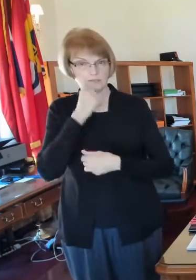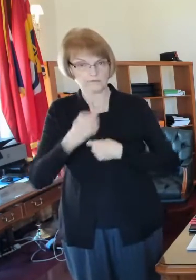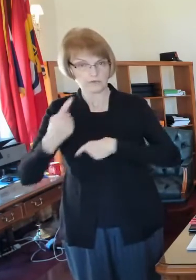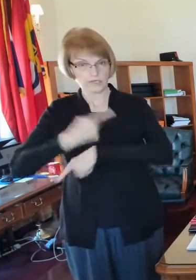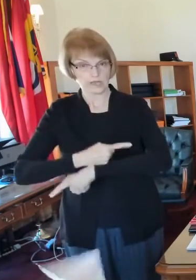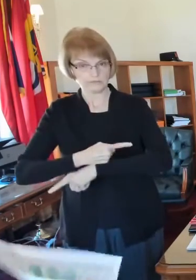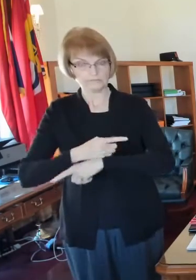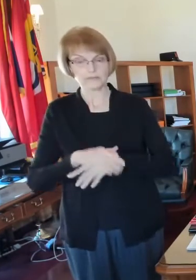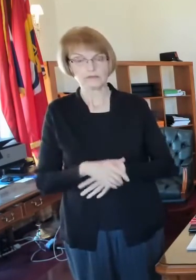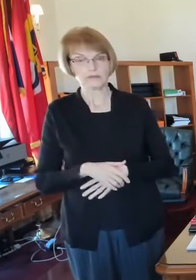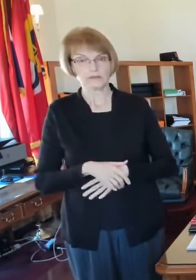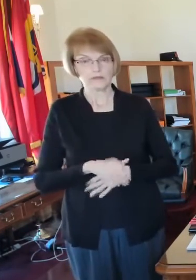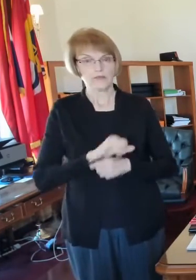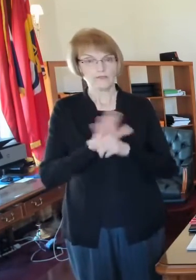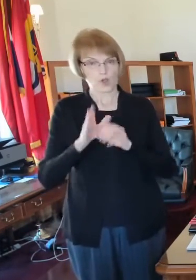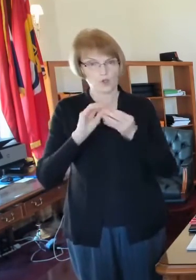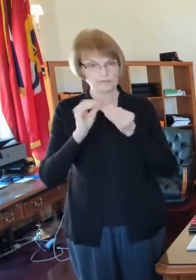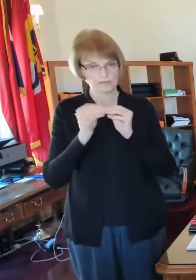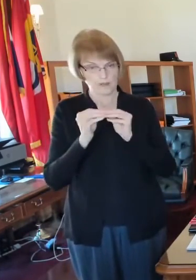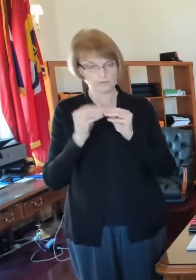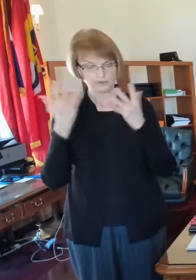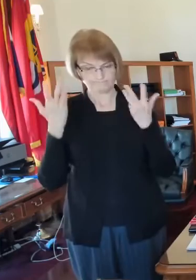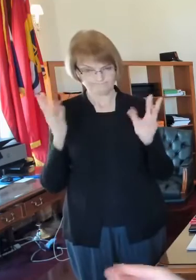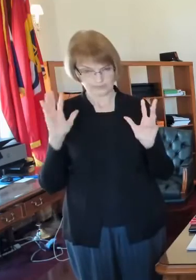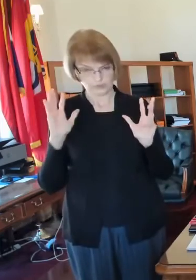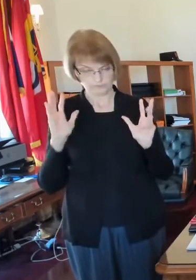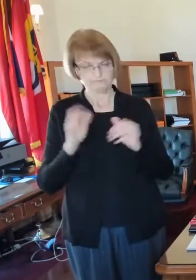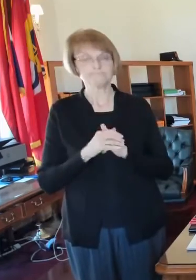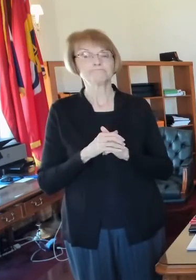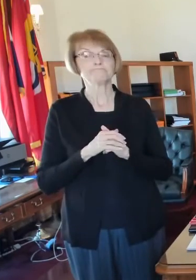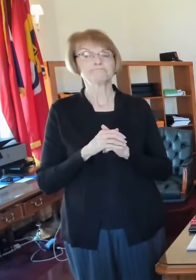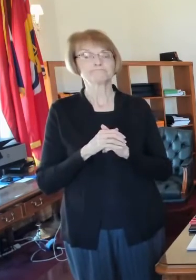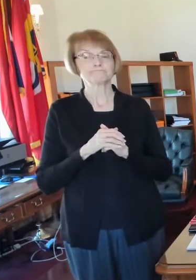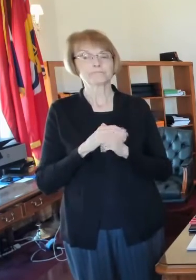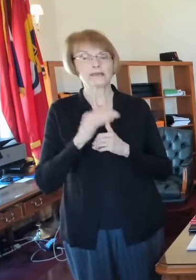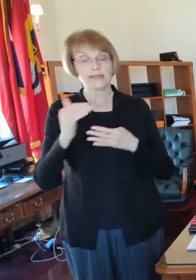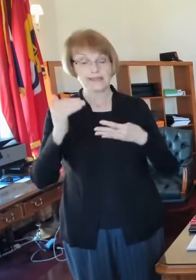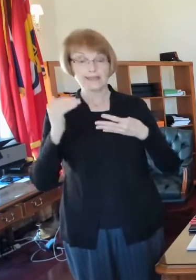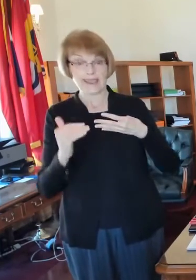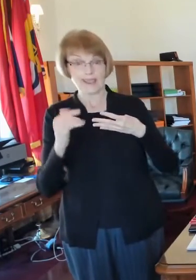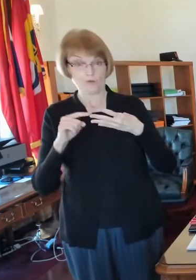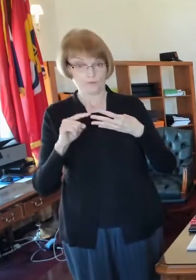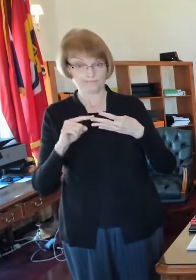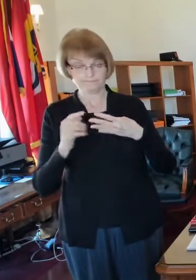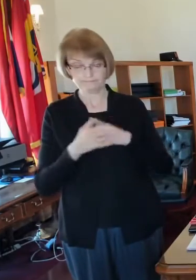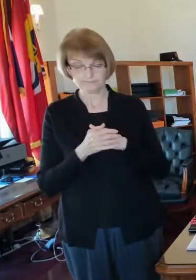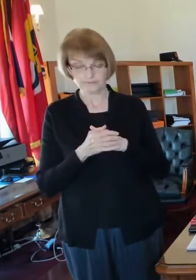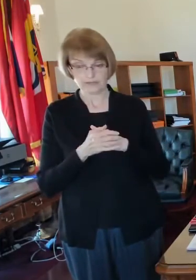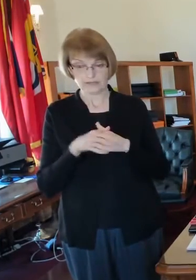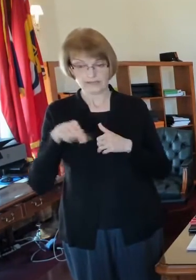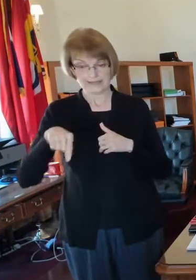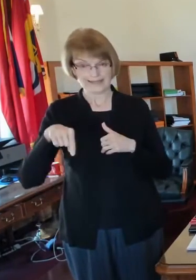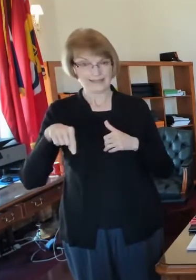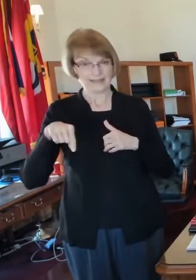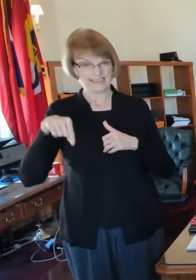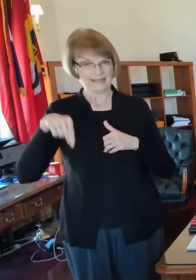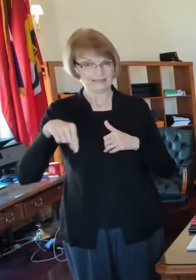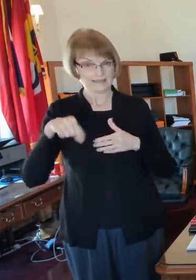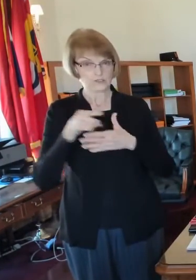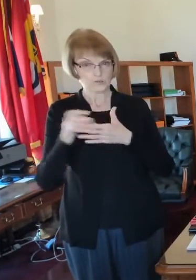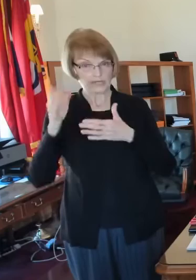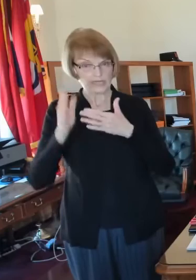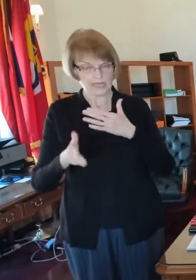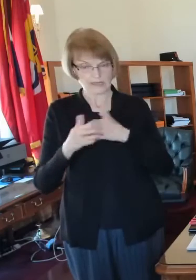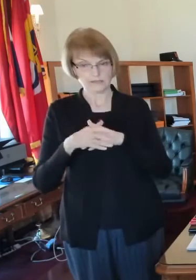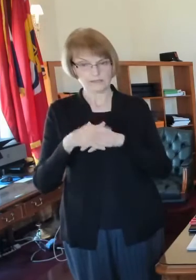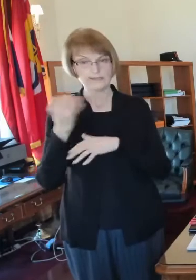the COVID numbers here. Now, this weekend